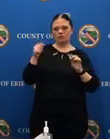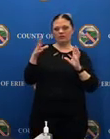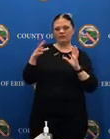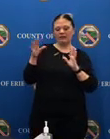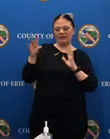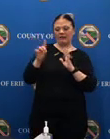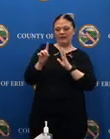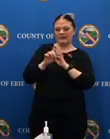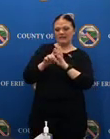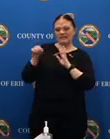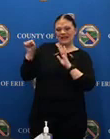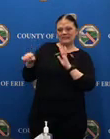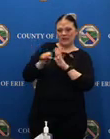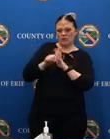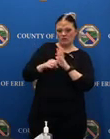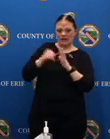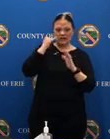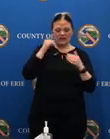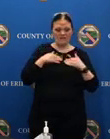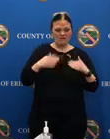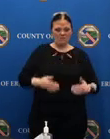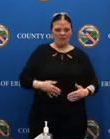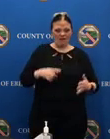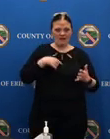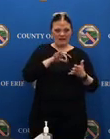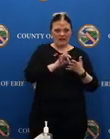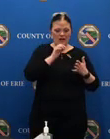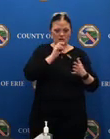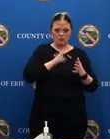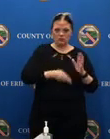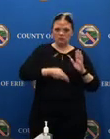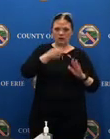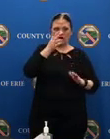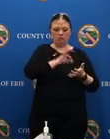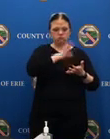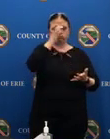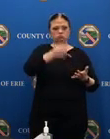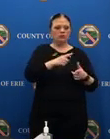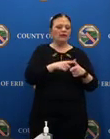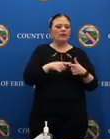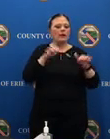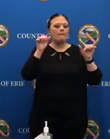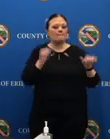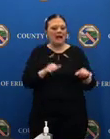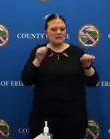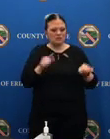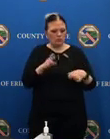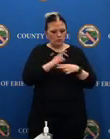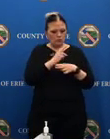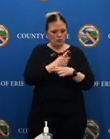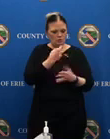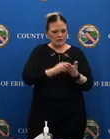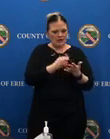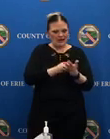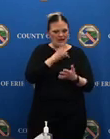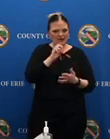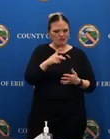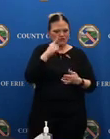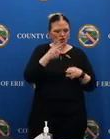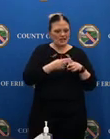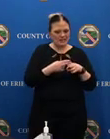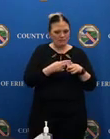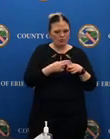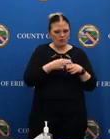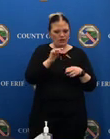the body count gets so high, we'd have to use potentially an ice rink as a temporary morgue. But we will not